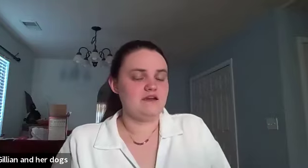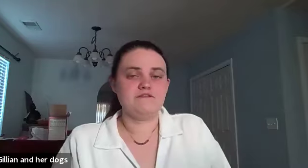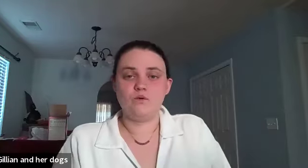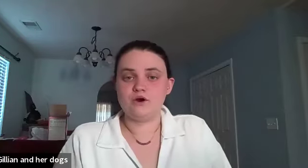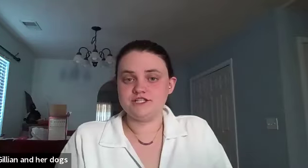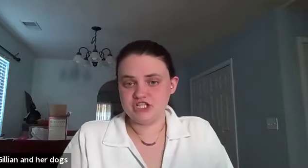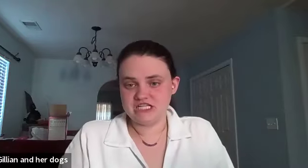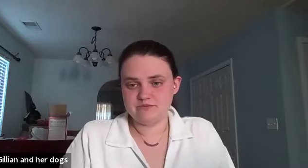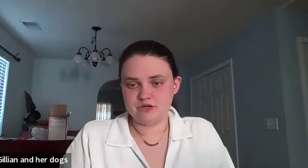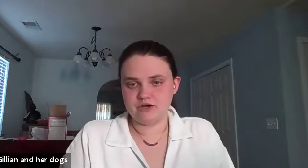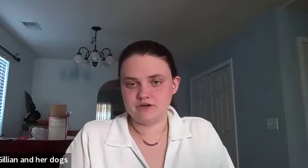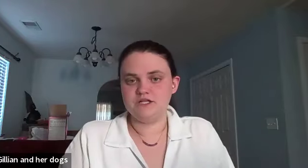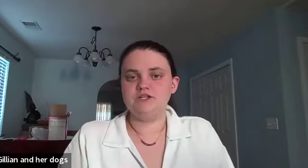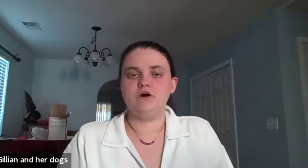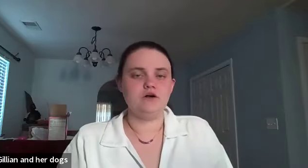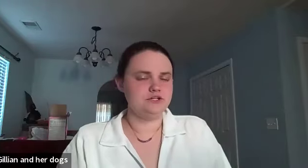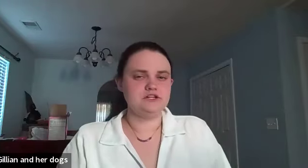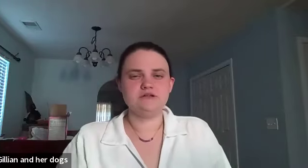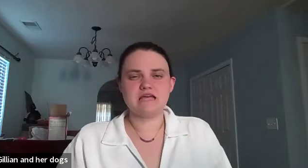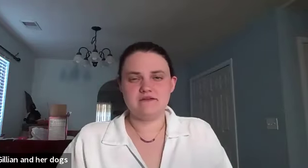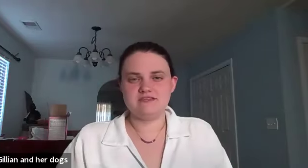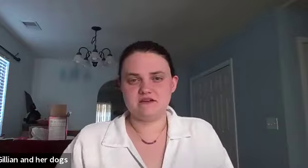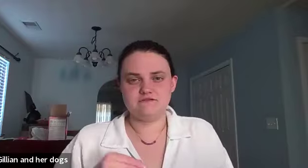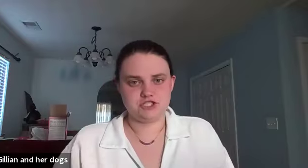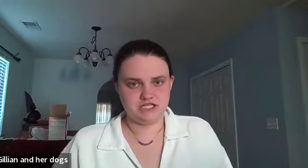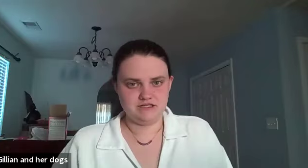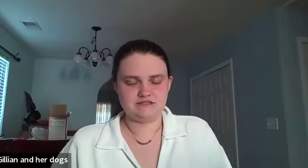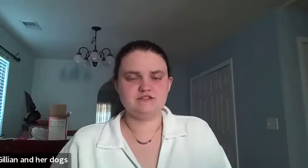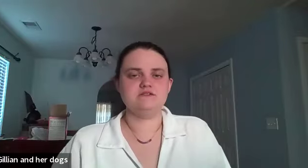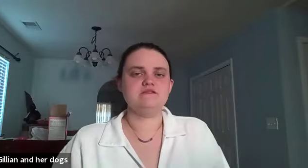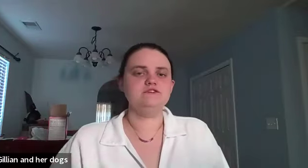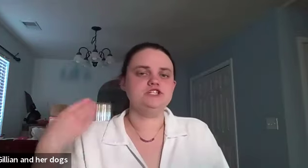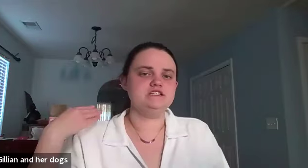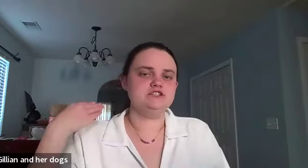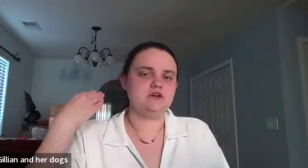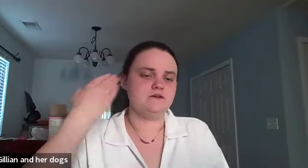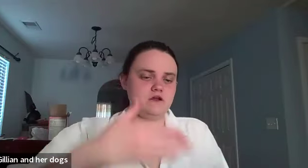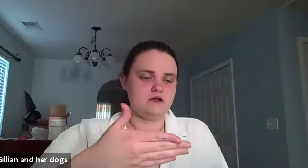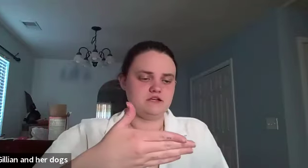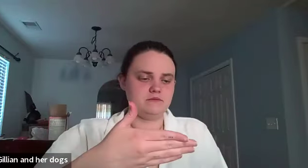Then for cheeseburger, all you're going to do is add the sign for cheese. So the sign for cheese is you're going to have your